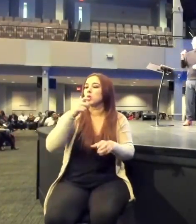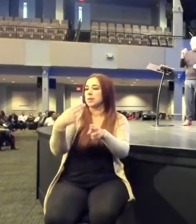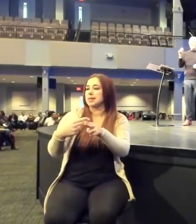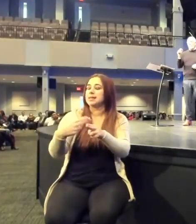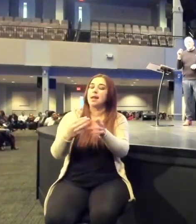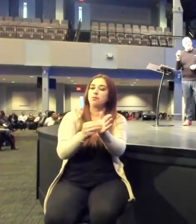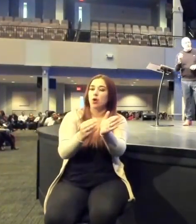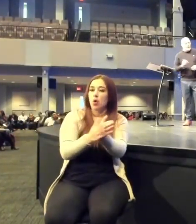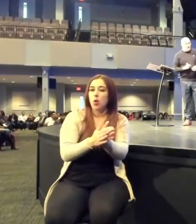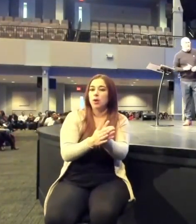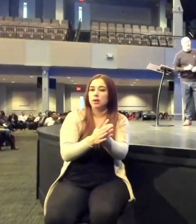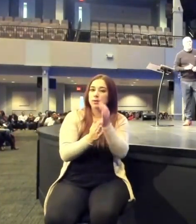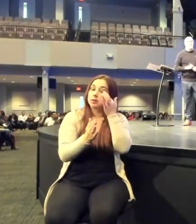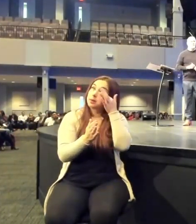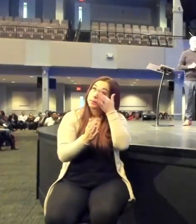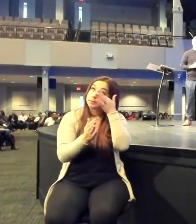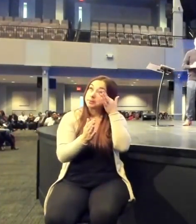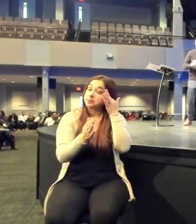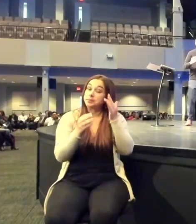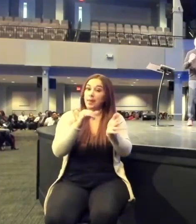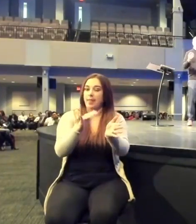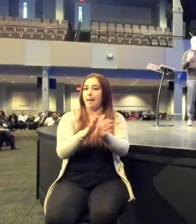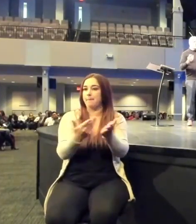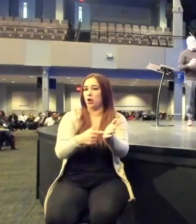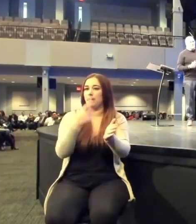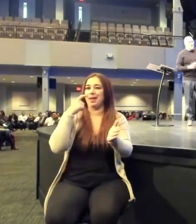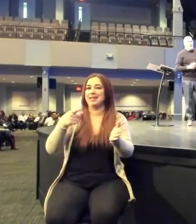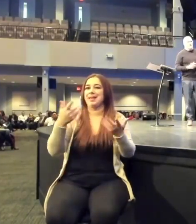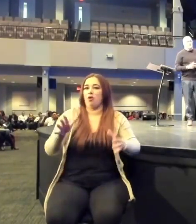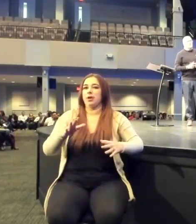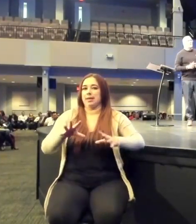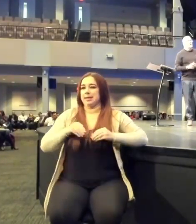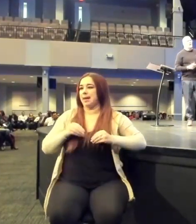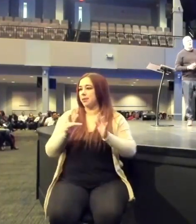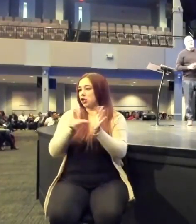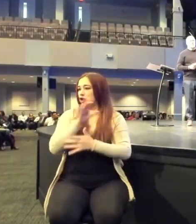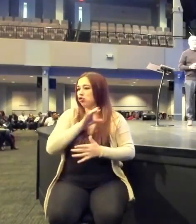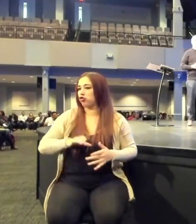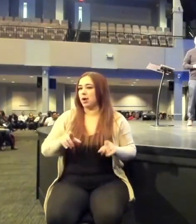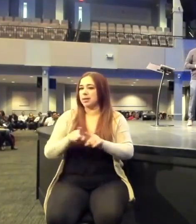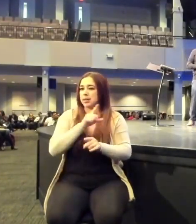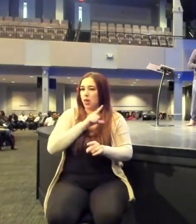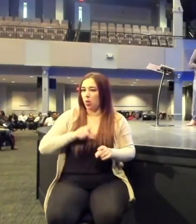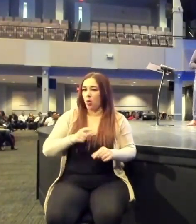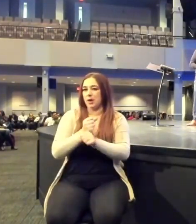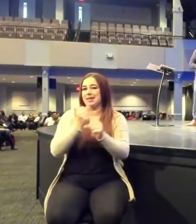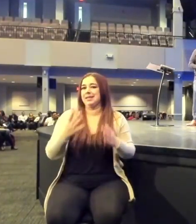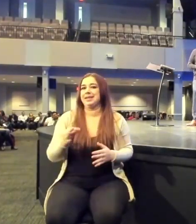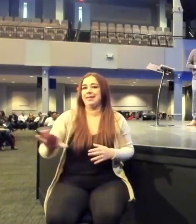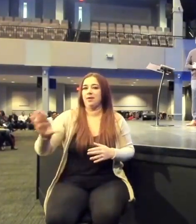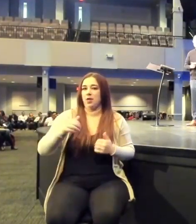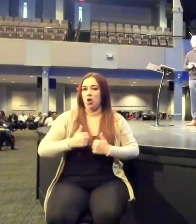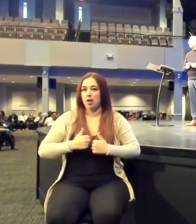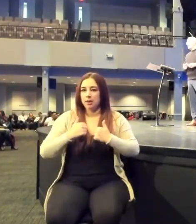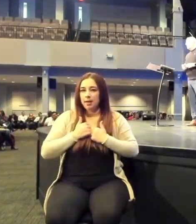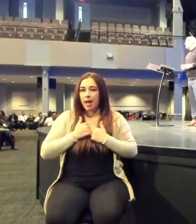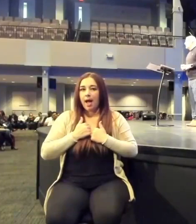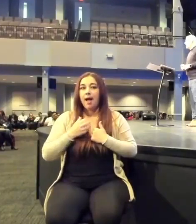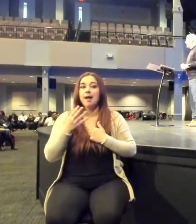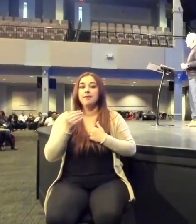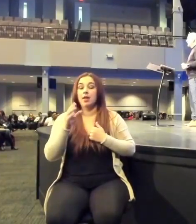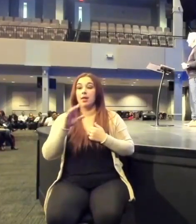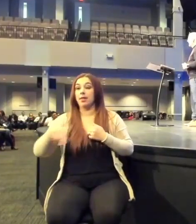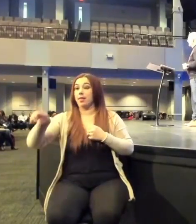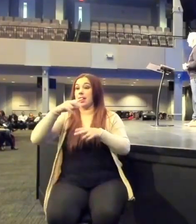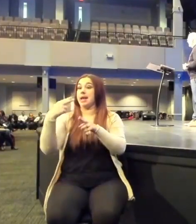have been recorded in that book because they've accepted Jesus Christ as Lord and Savior of their life. And those whose names